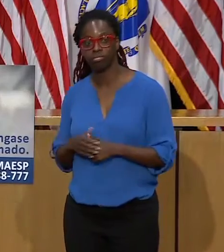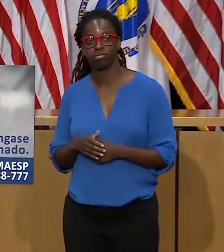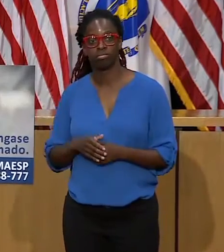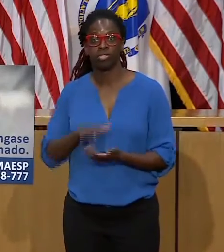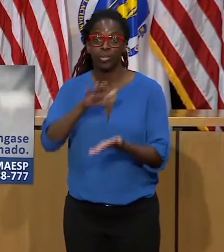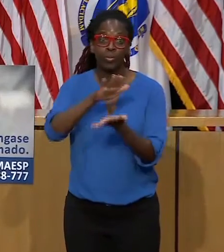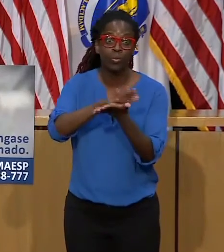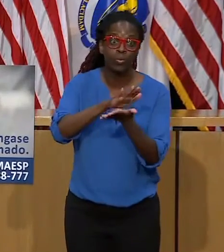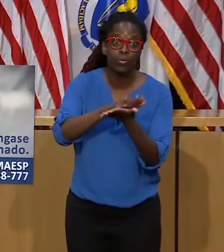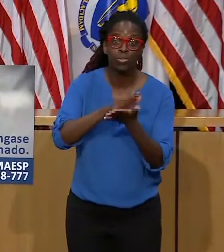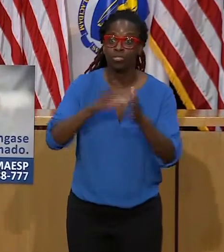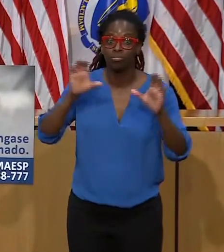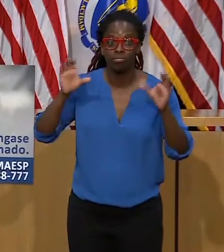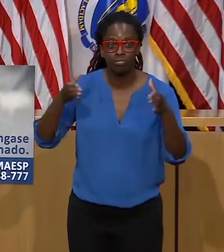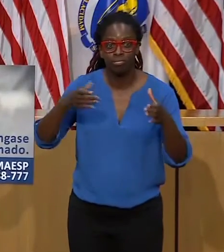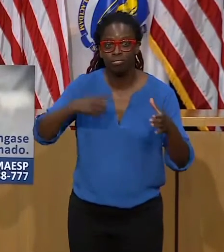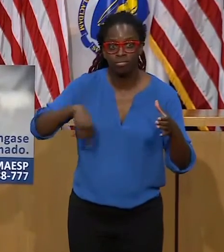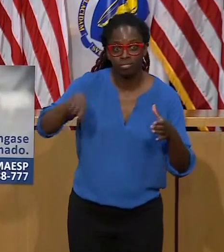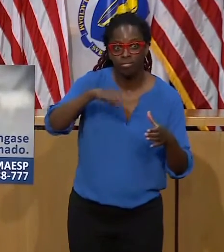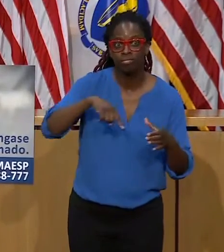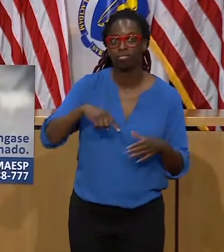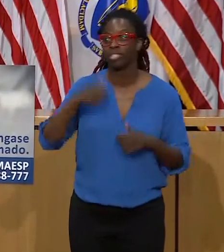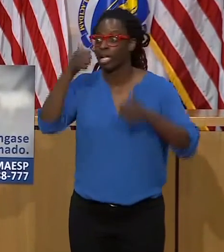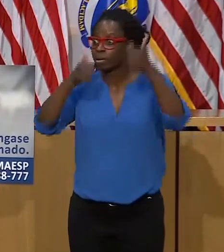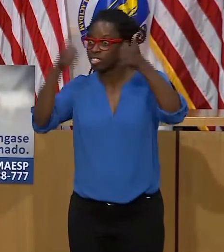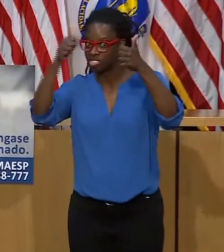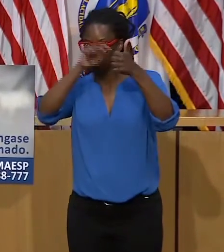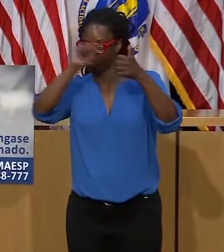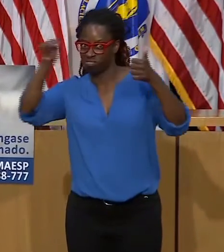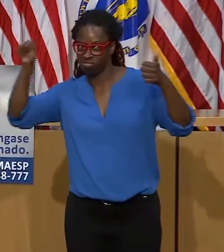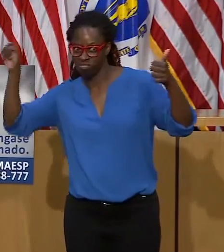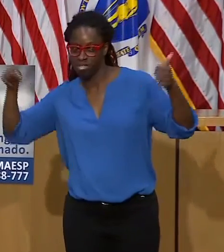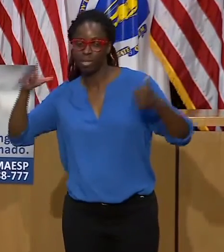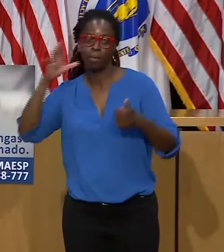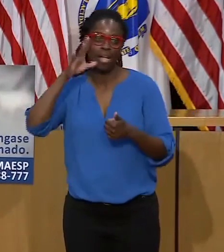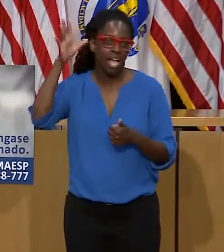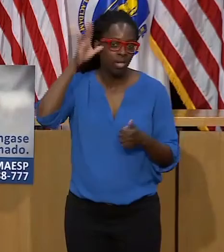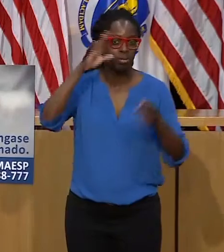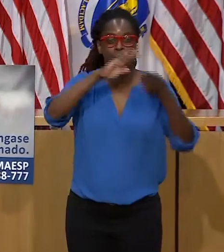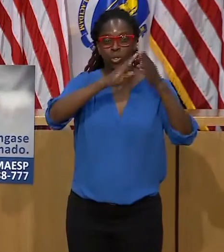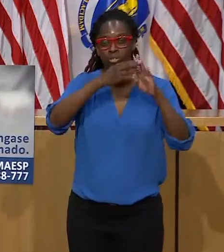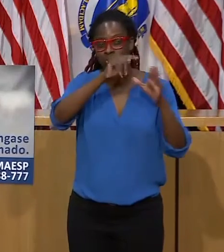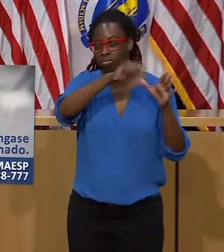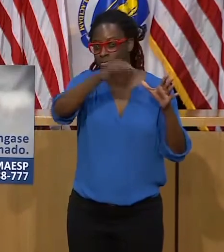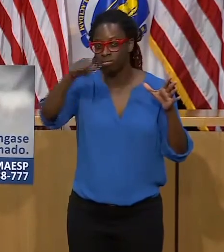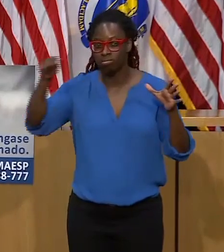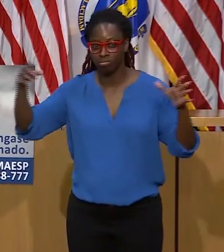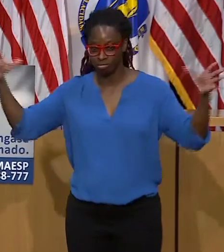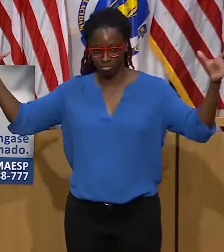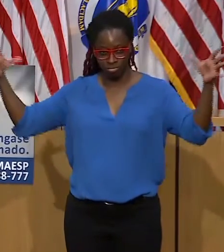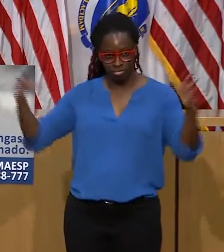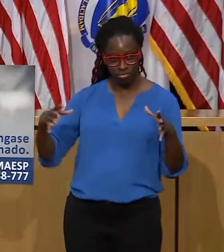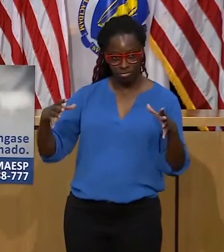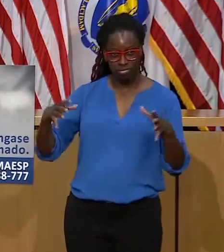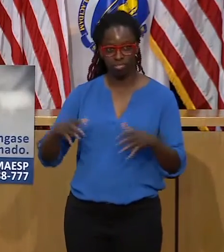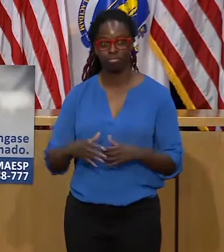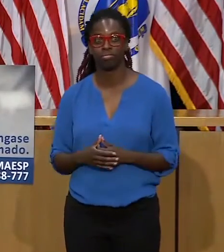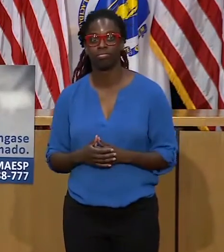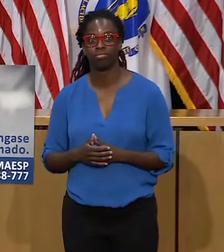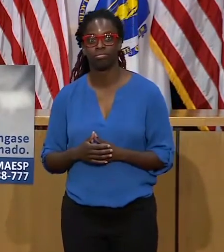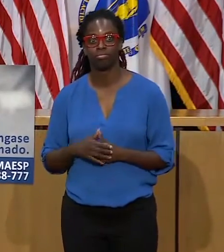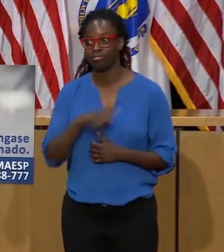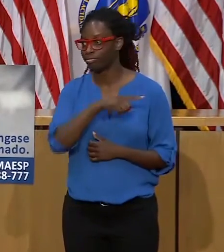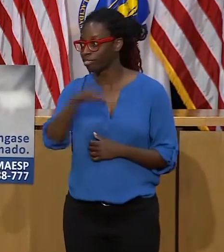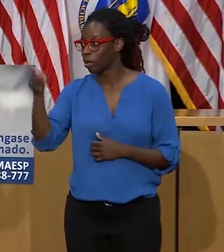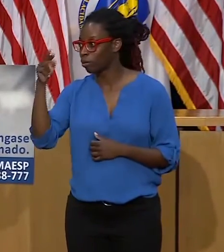and the community members, and to the press for being here covering such important topic. Thank you for